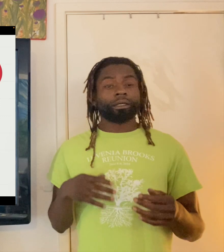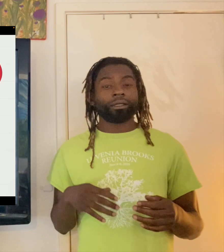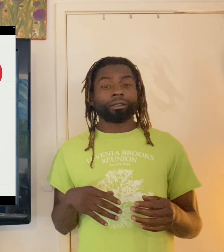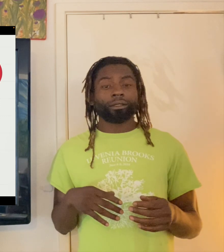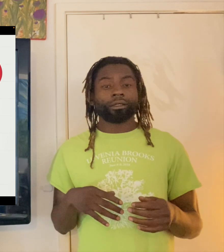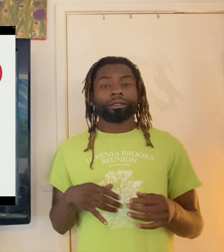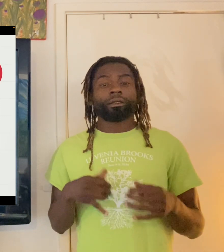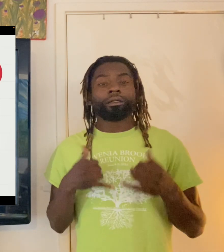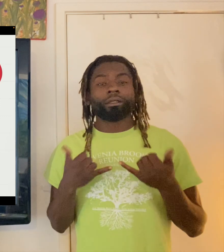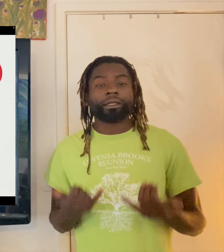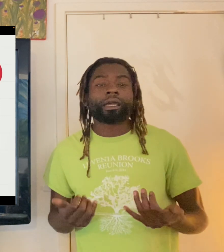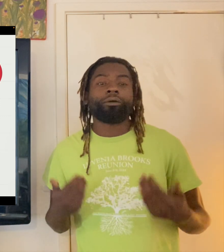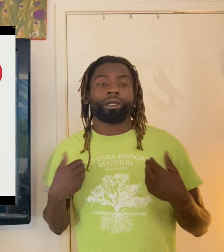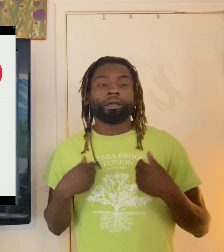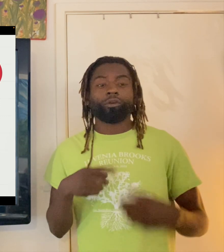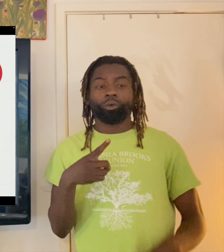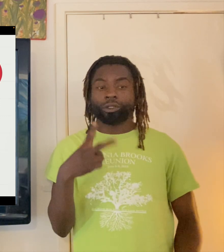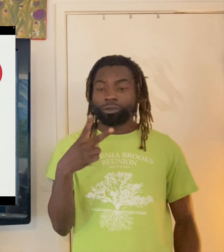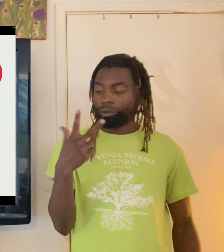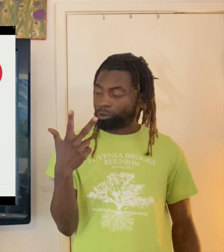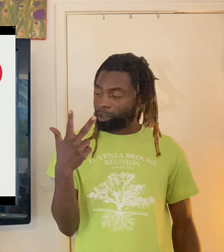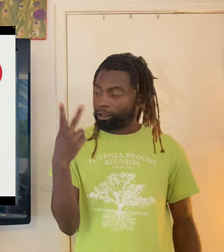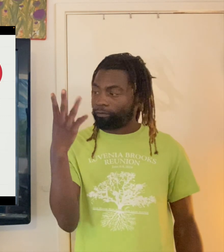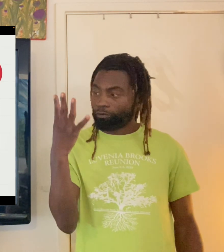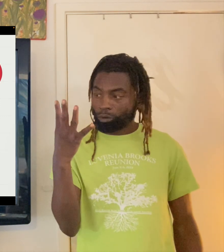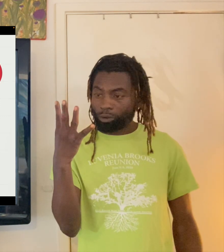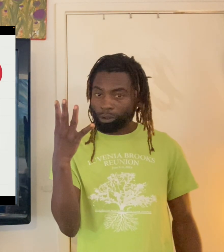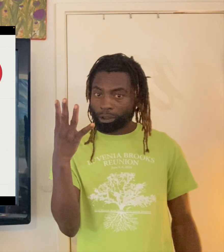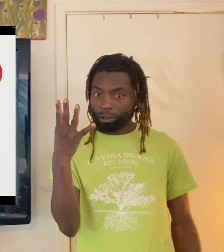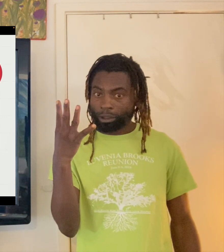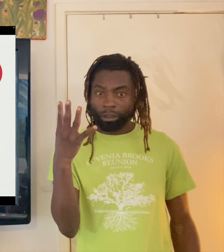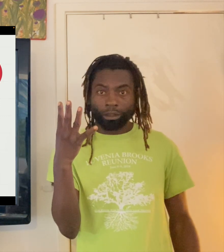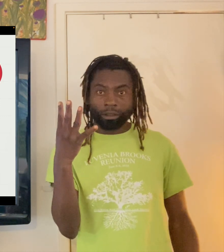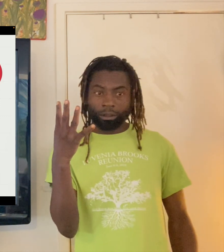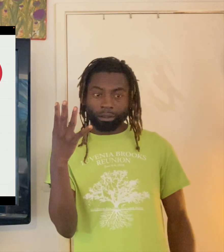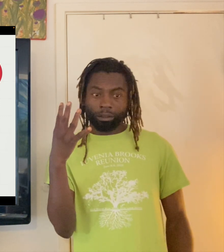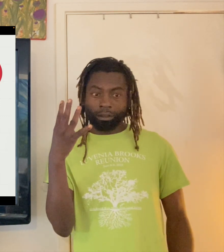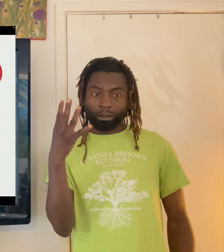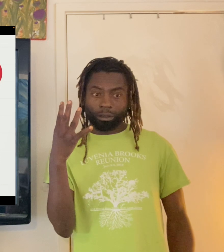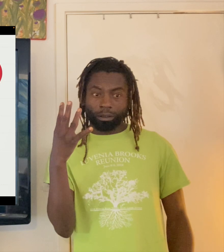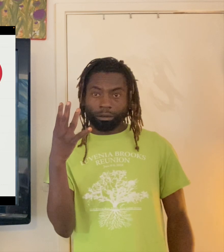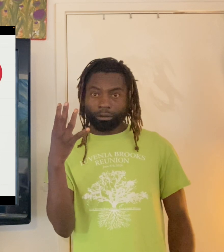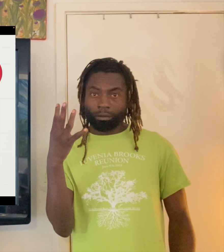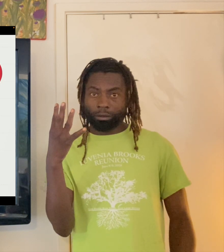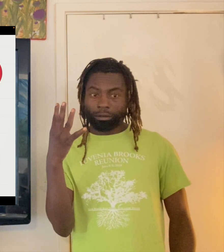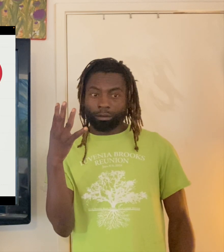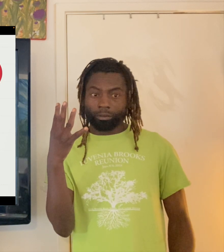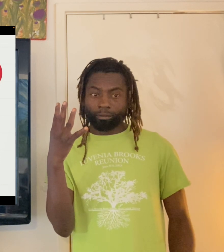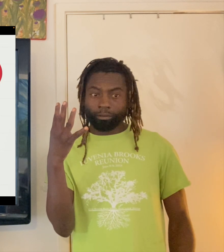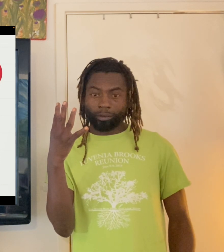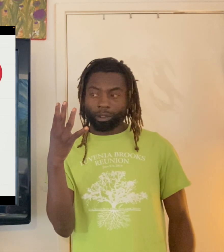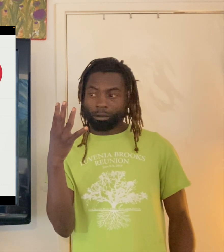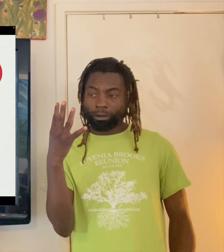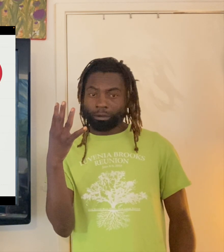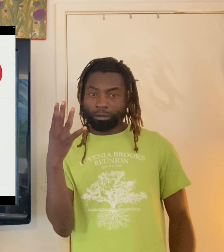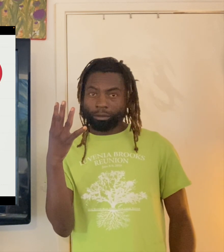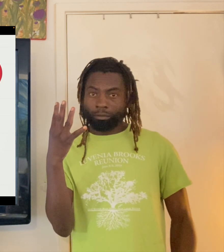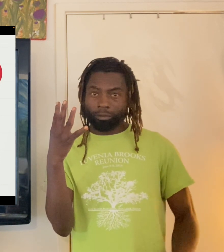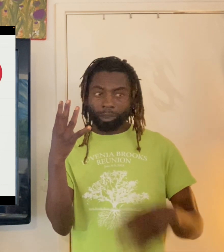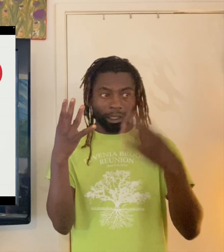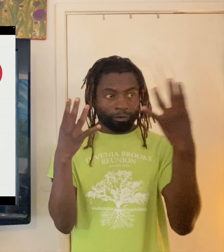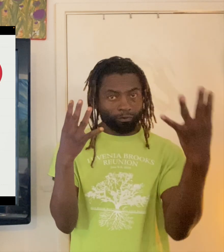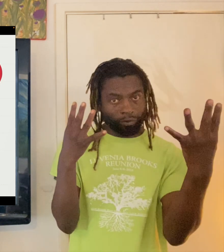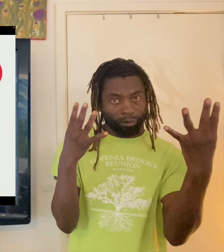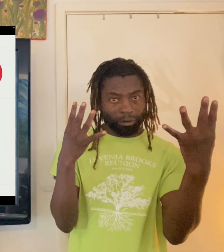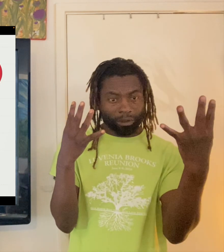1, 2, 3, 4 apples here, and the same number 4 apples